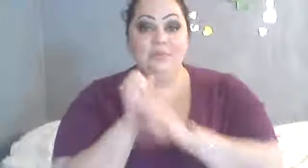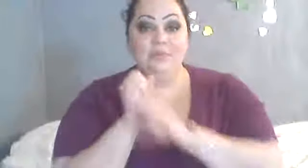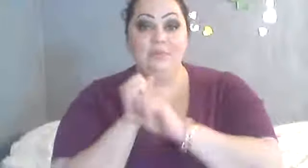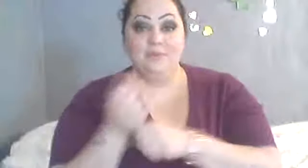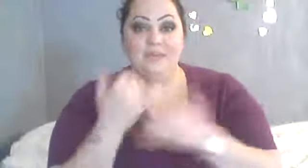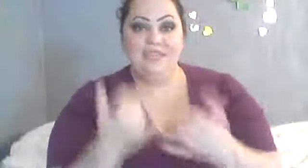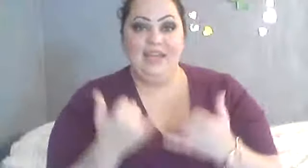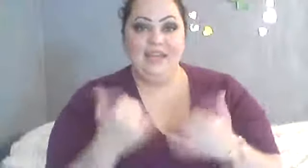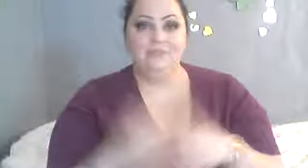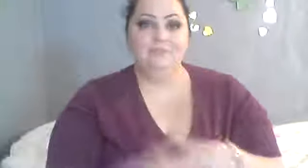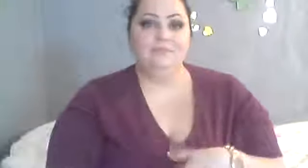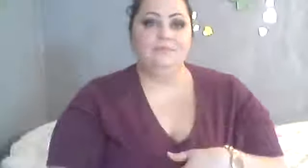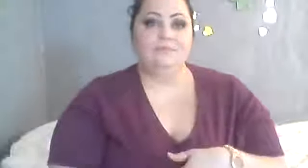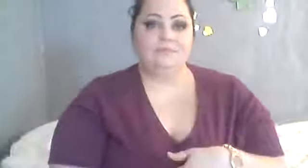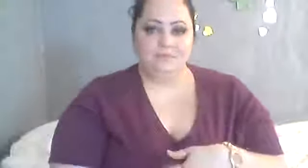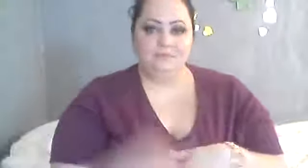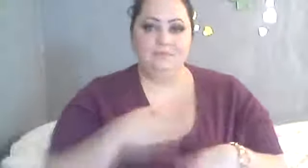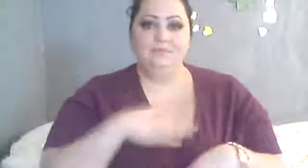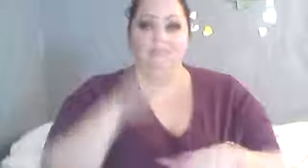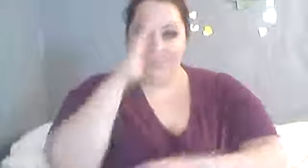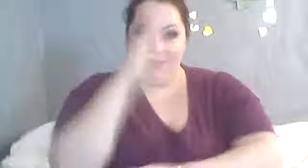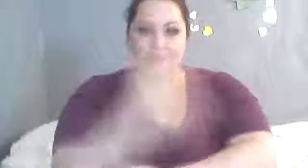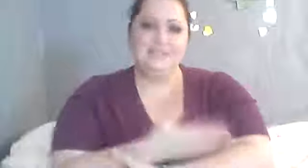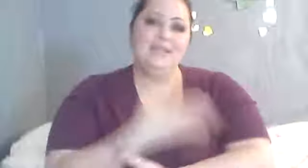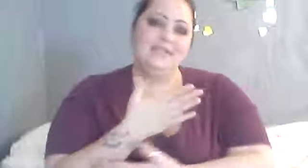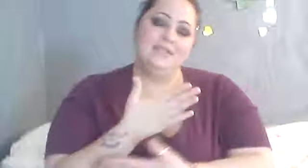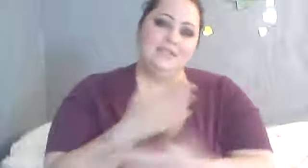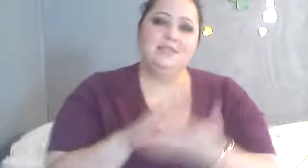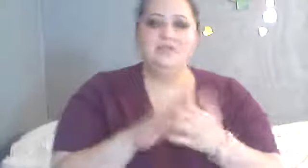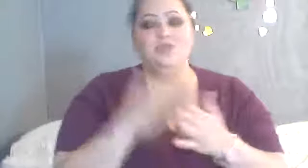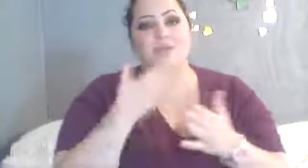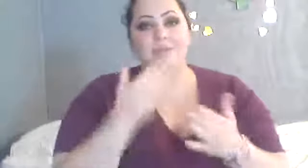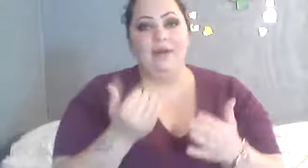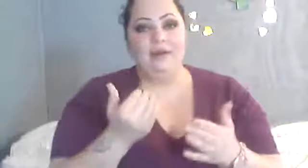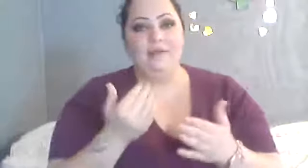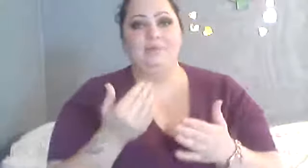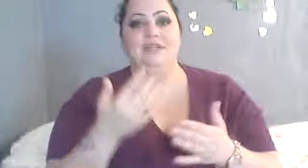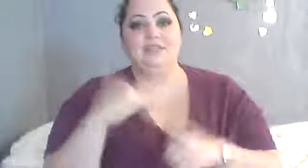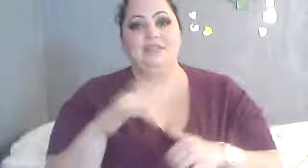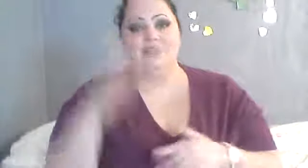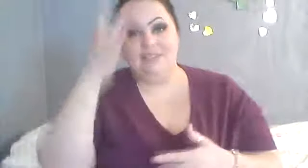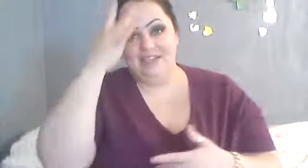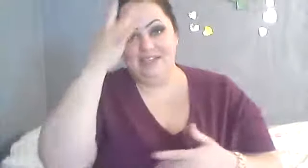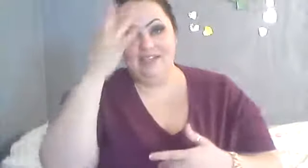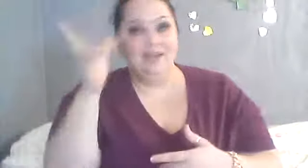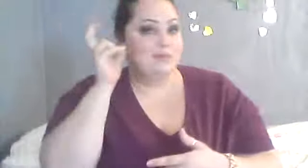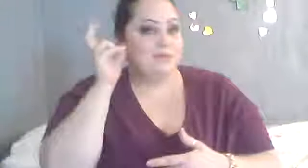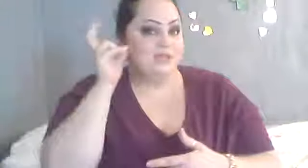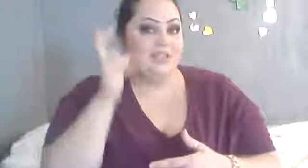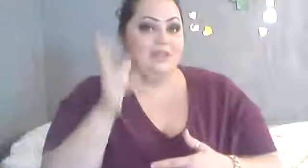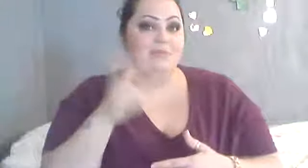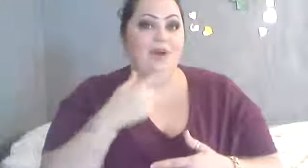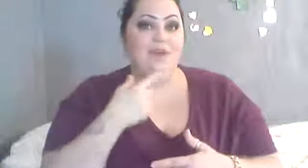baseball today. My son, he's doing better, but he's still sick. I'm sure you can hear him coughing.